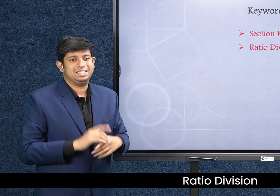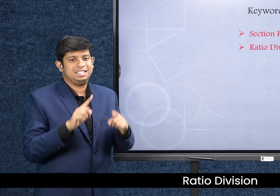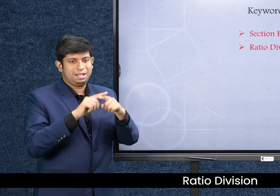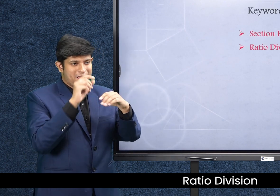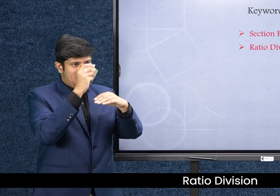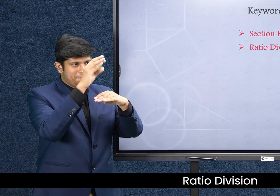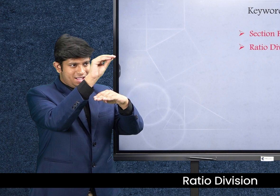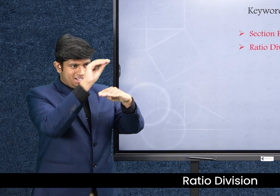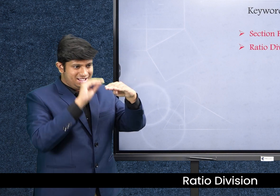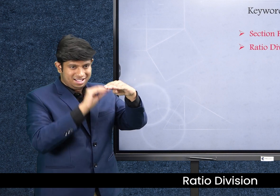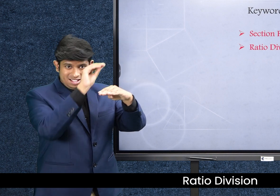ratio division,